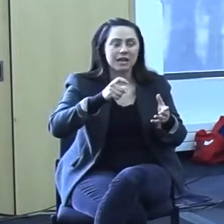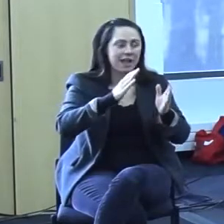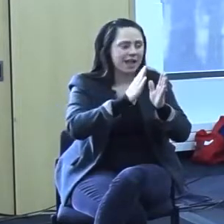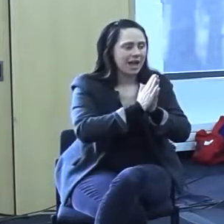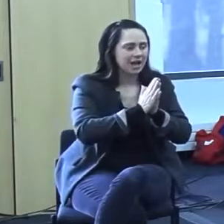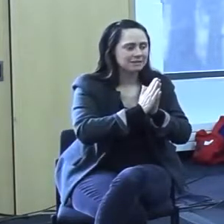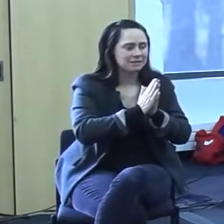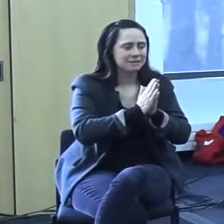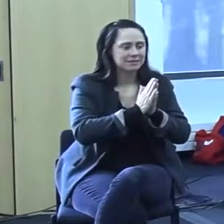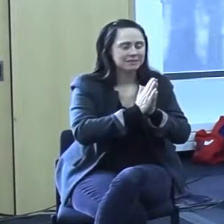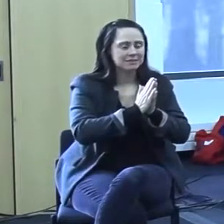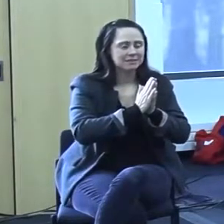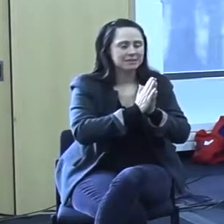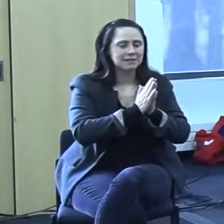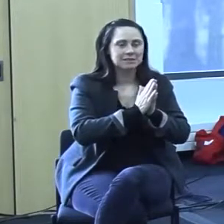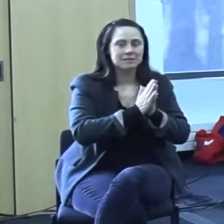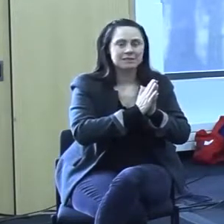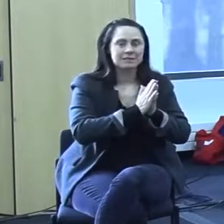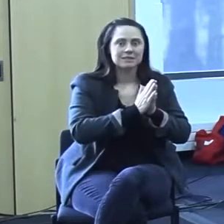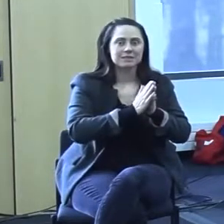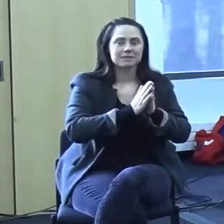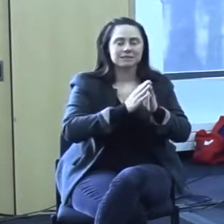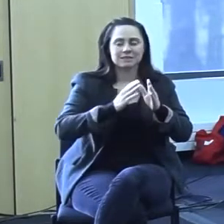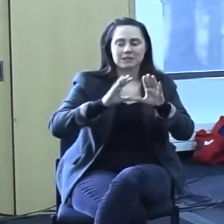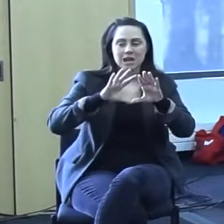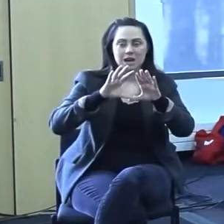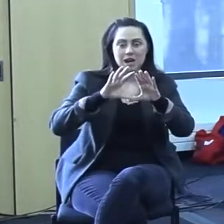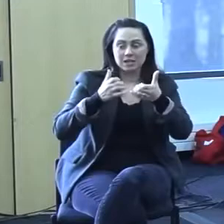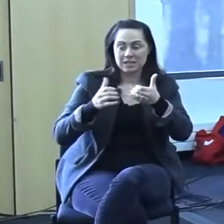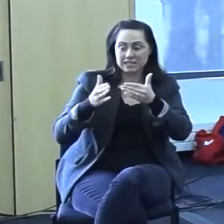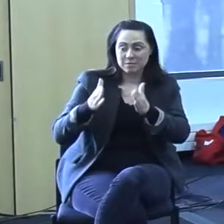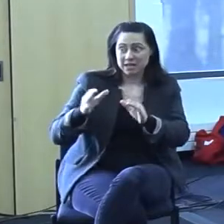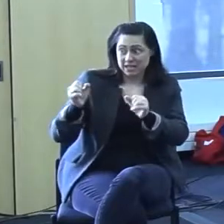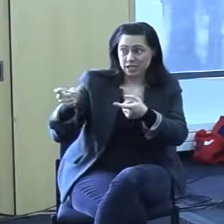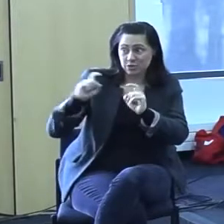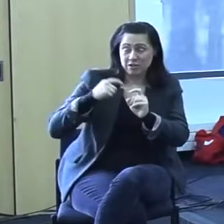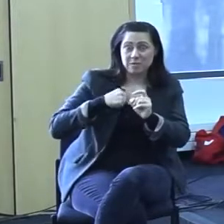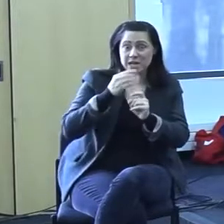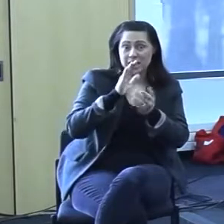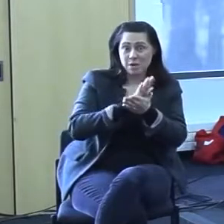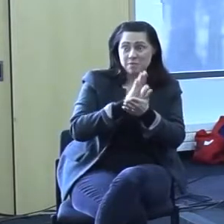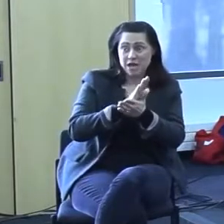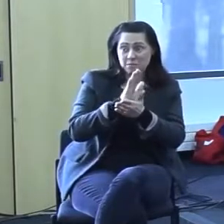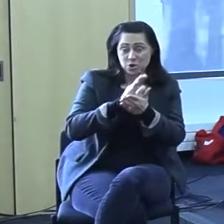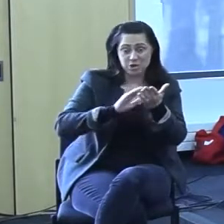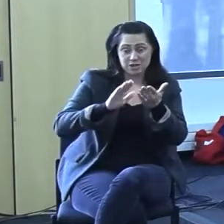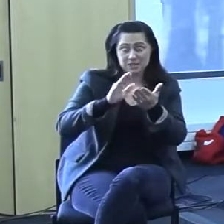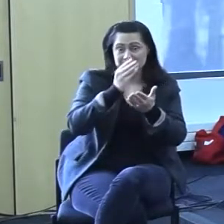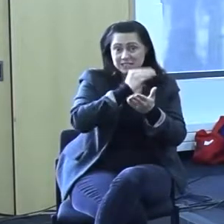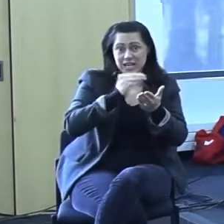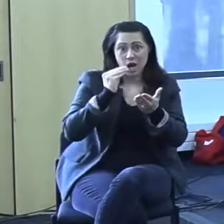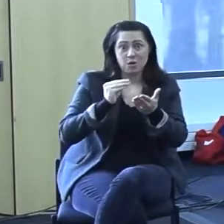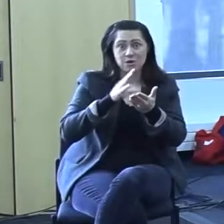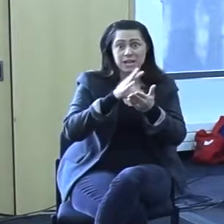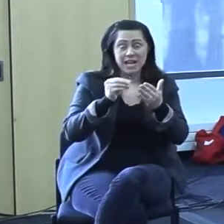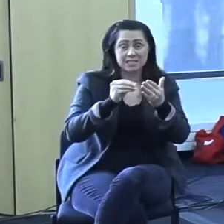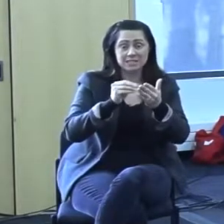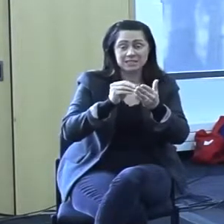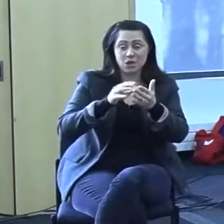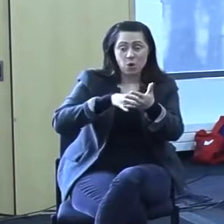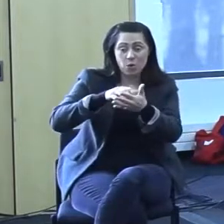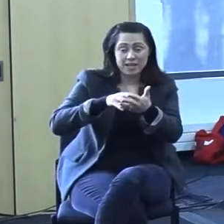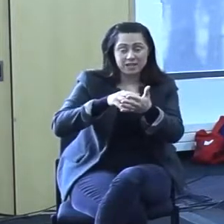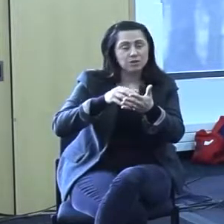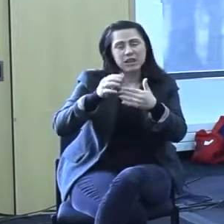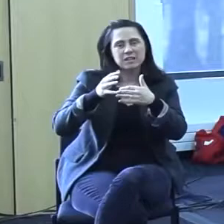ask a classmate of mine, can you give me a paper towel and wet it and put a little soap in it so I